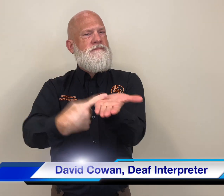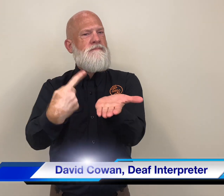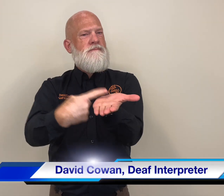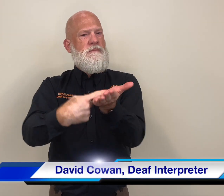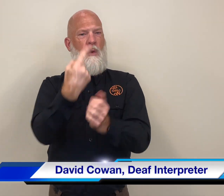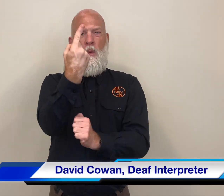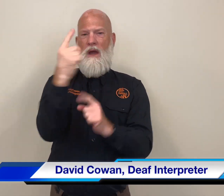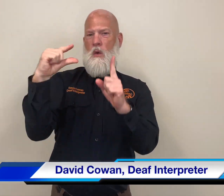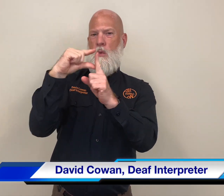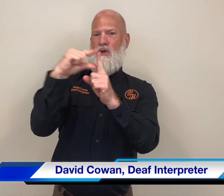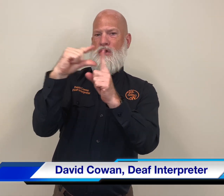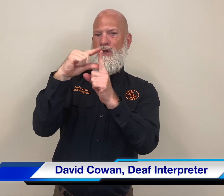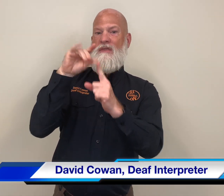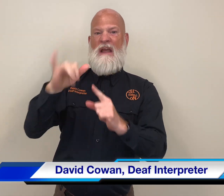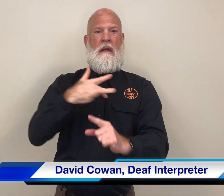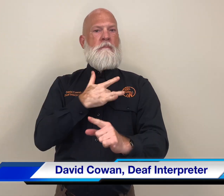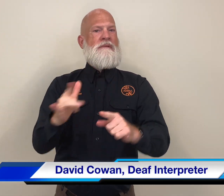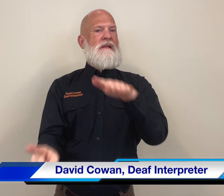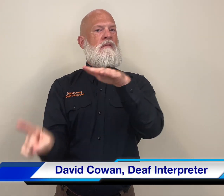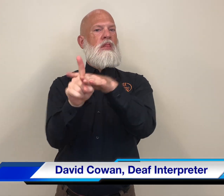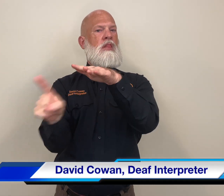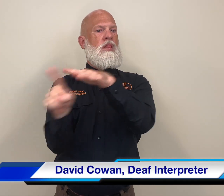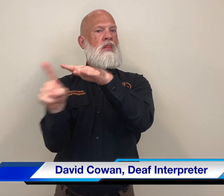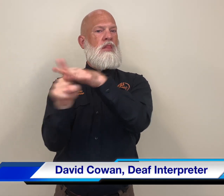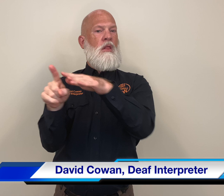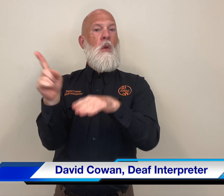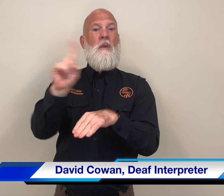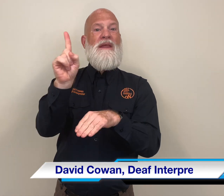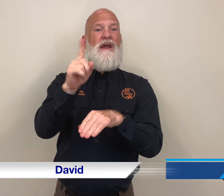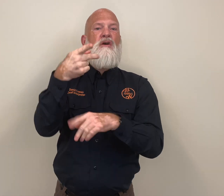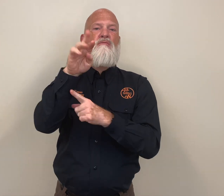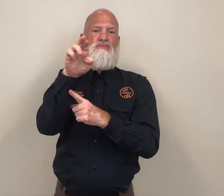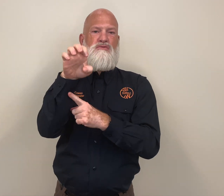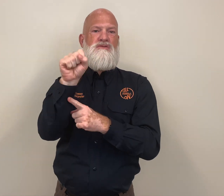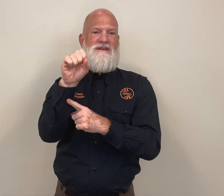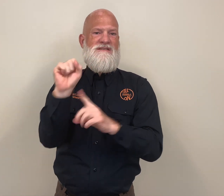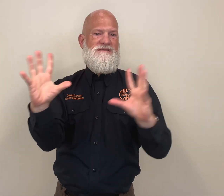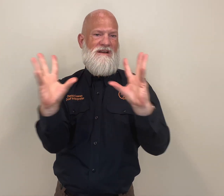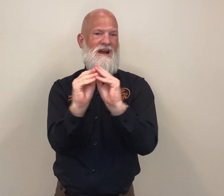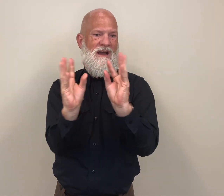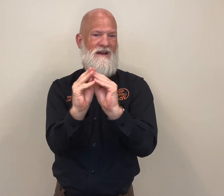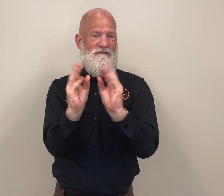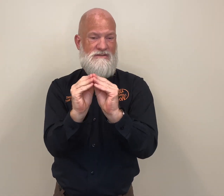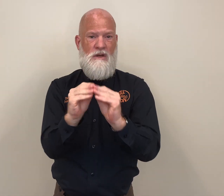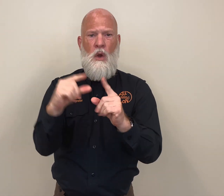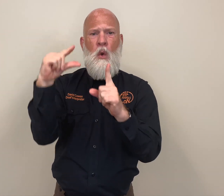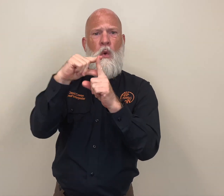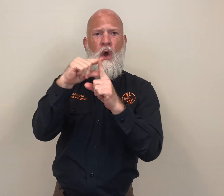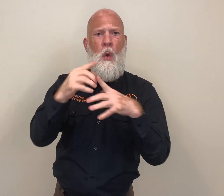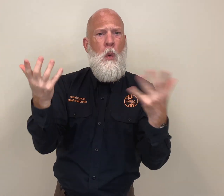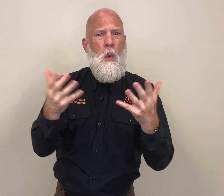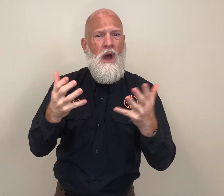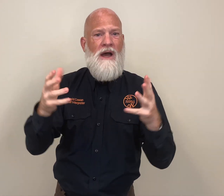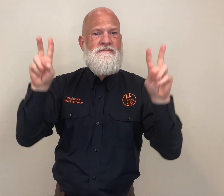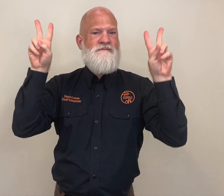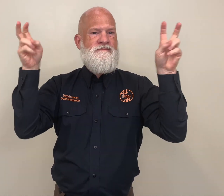Hello, I'm David Cowan with All Hands On. I want to talk to you about a word that's come up during the press conferences quite